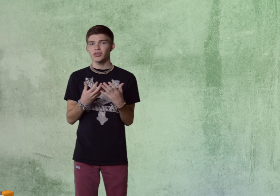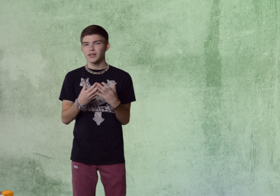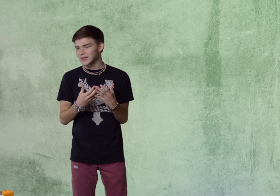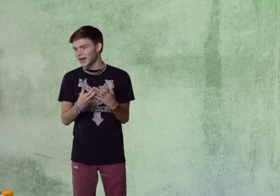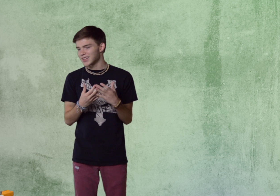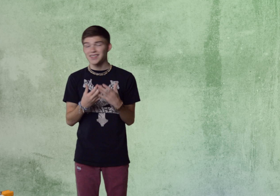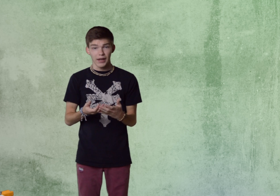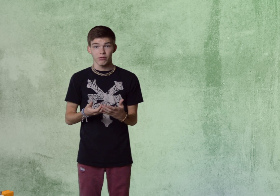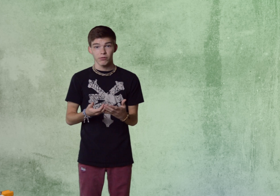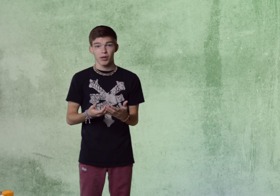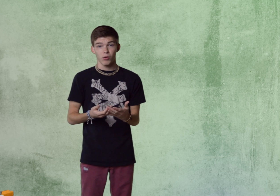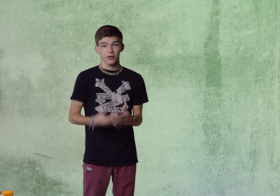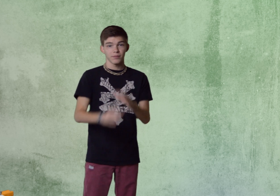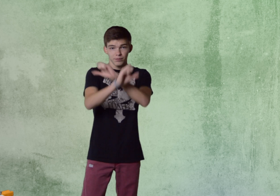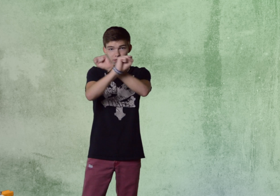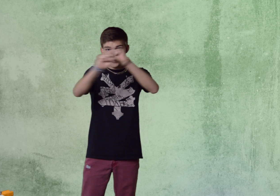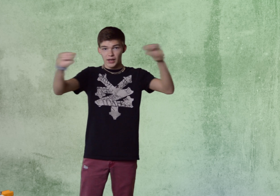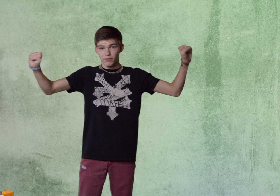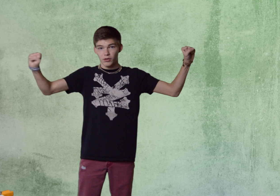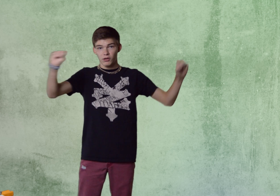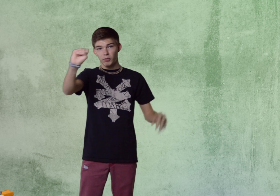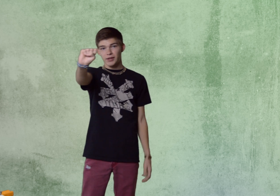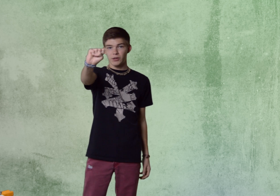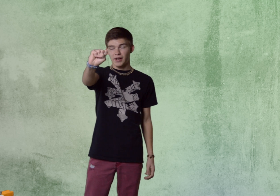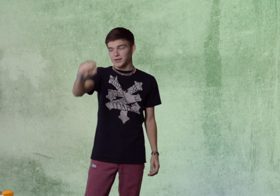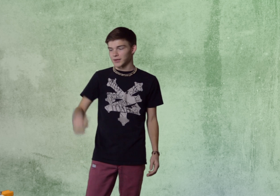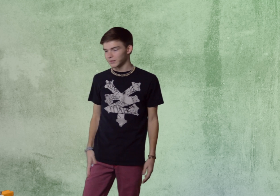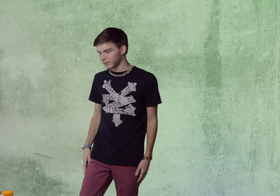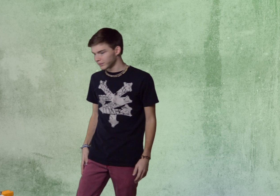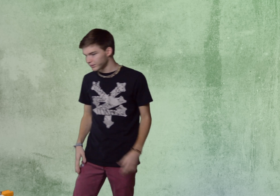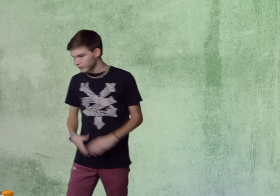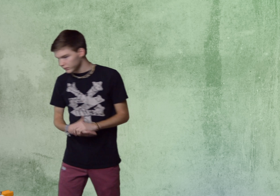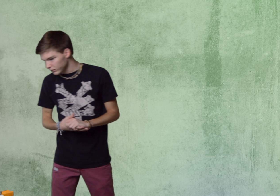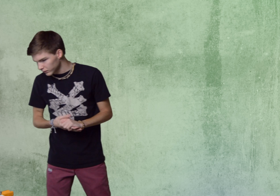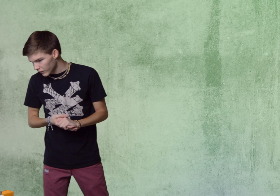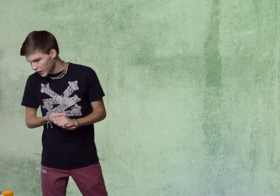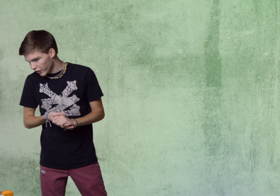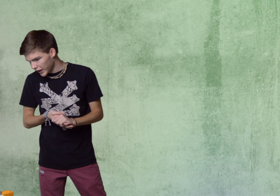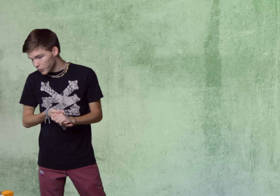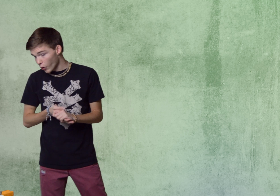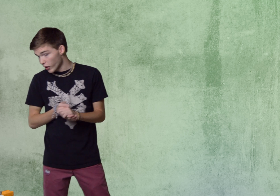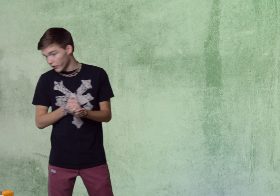usually sign save for that part. Save with the letter S. The next part of the